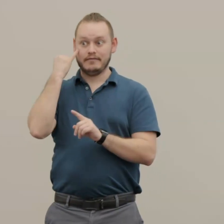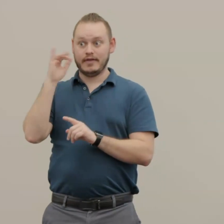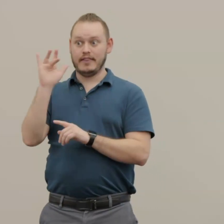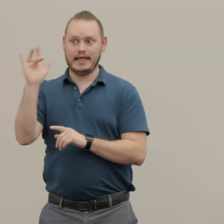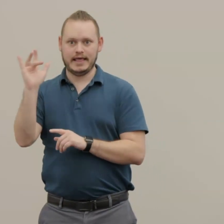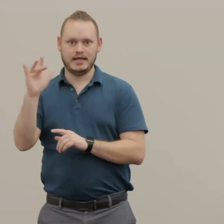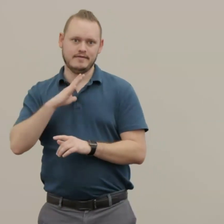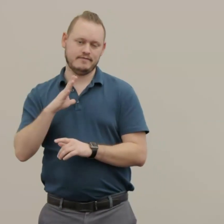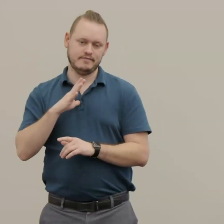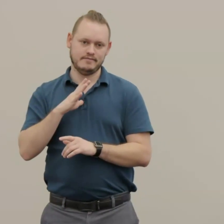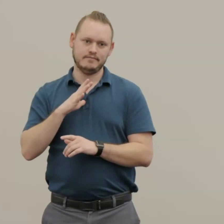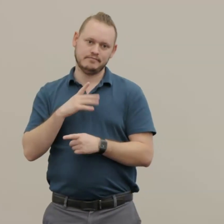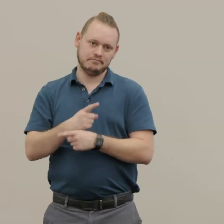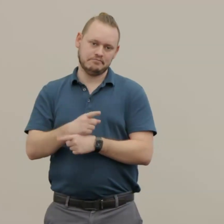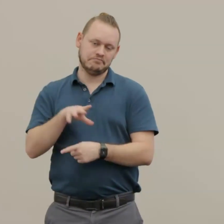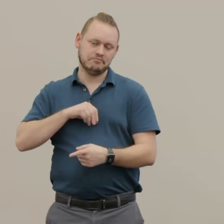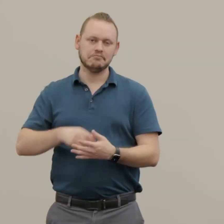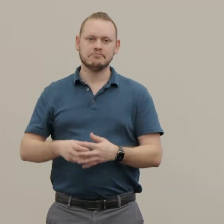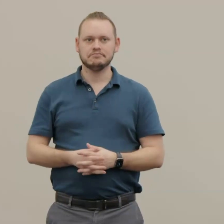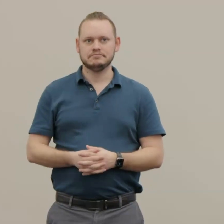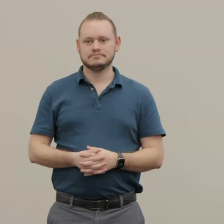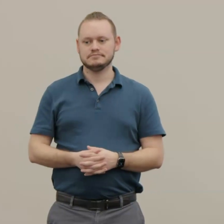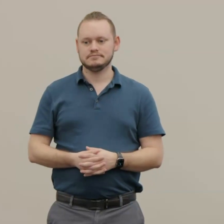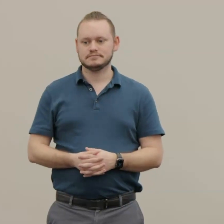and then it is reasonable.